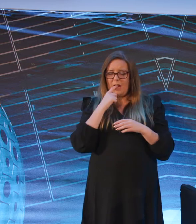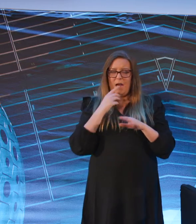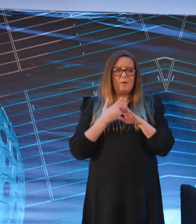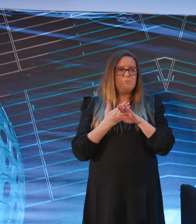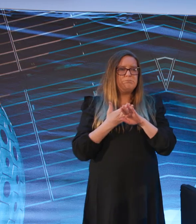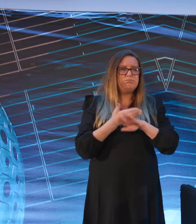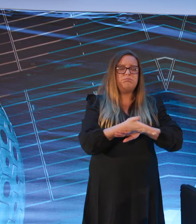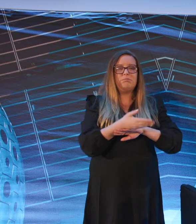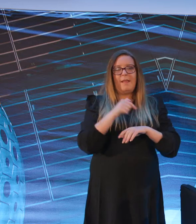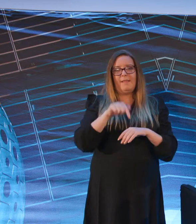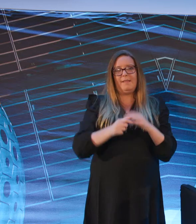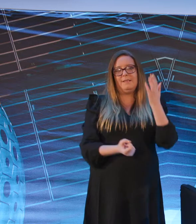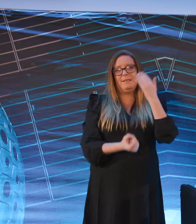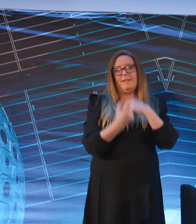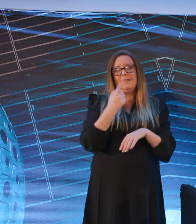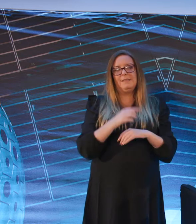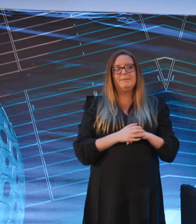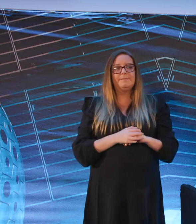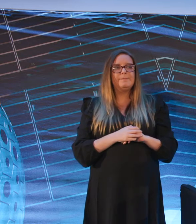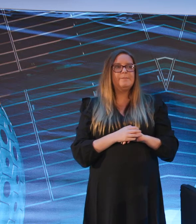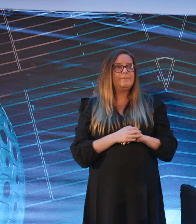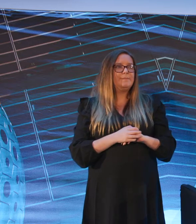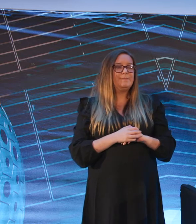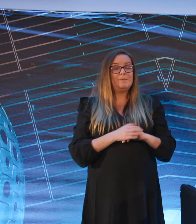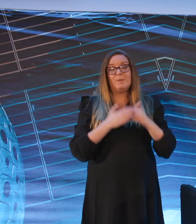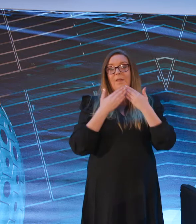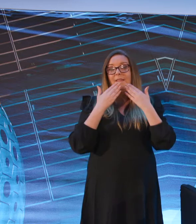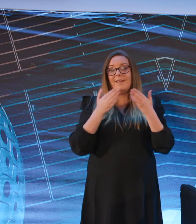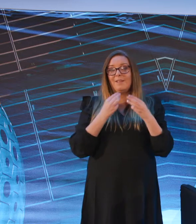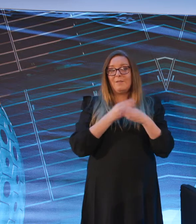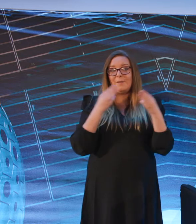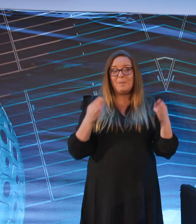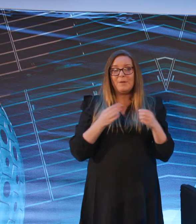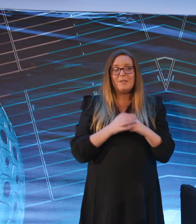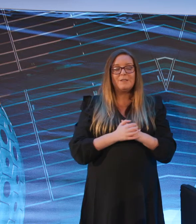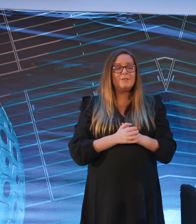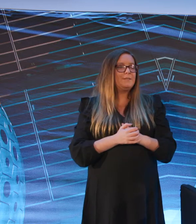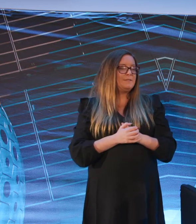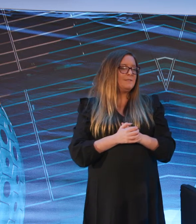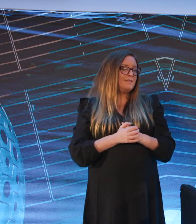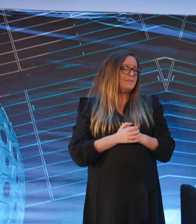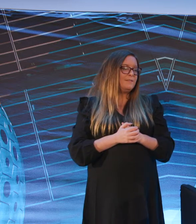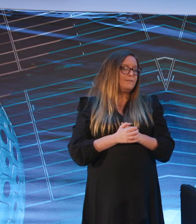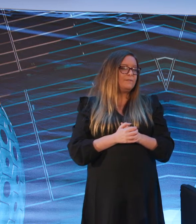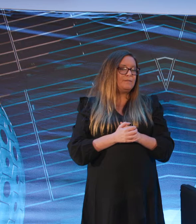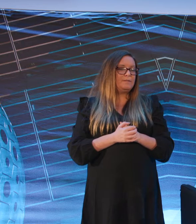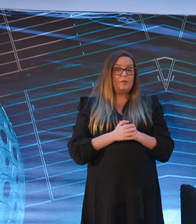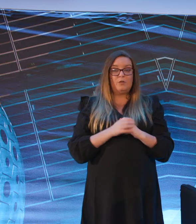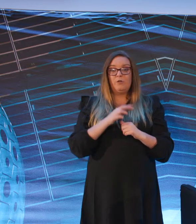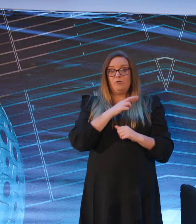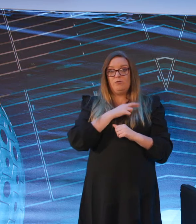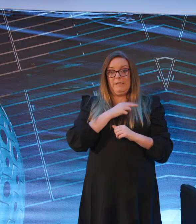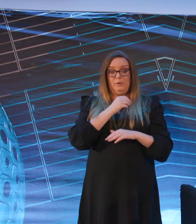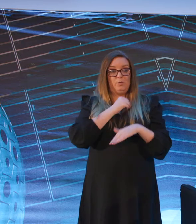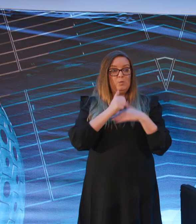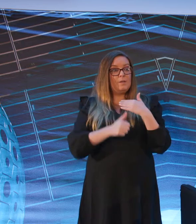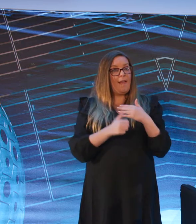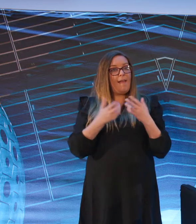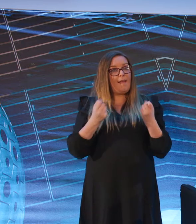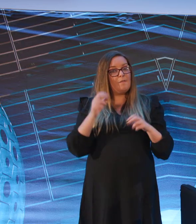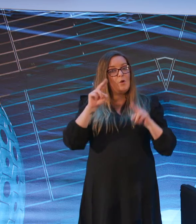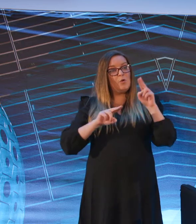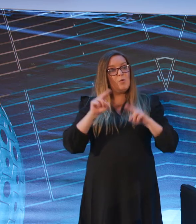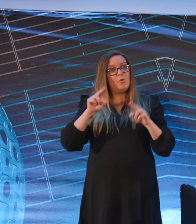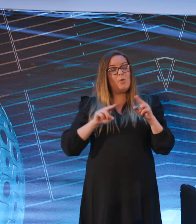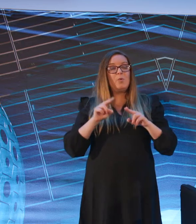event. So, Grimil Magav. Overall, I think today marks the start of an important new chapter in the